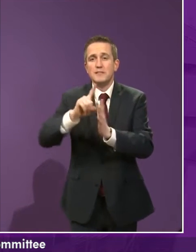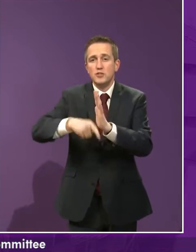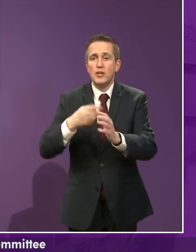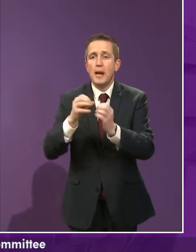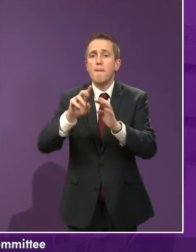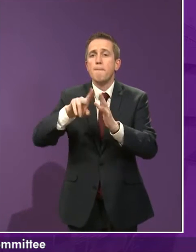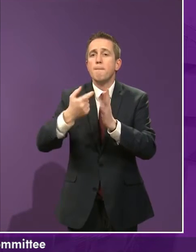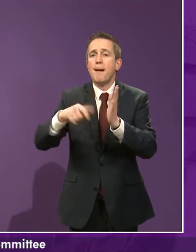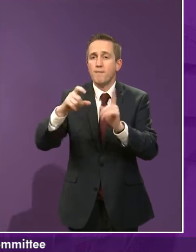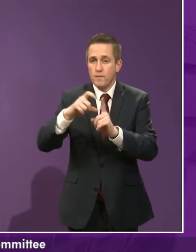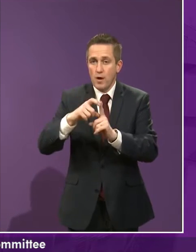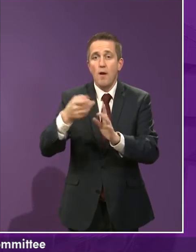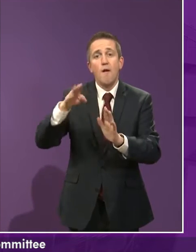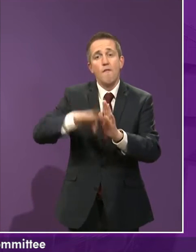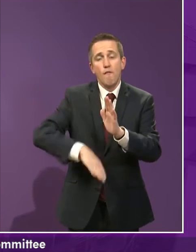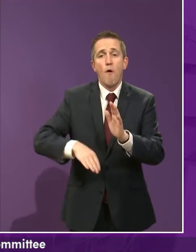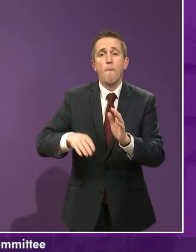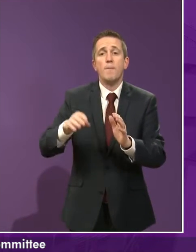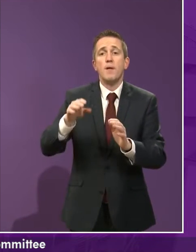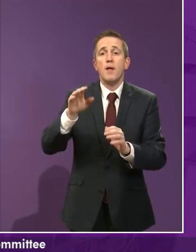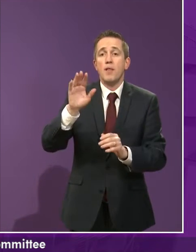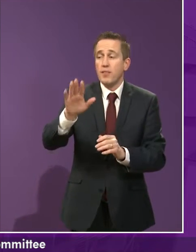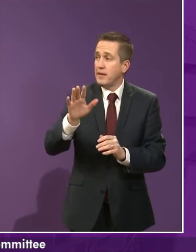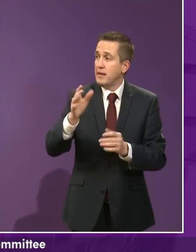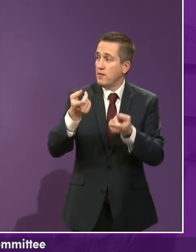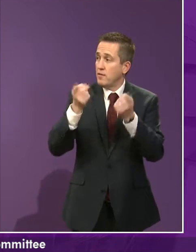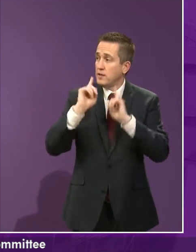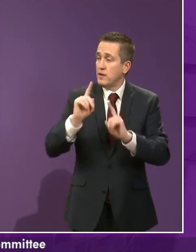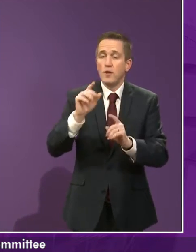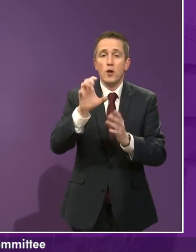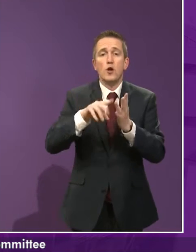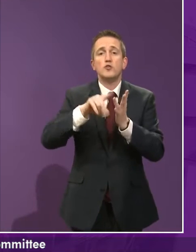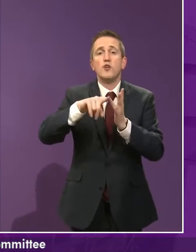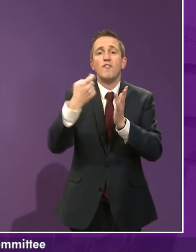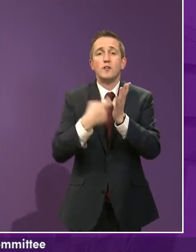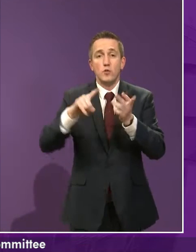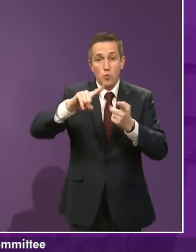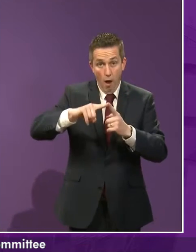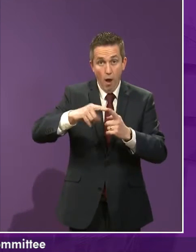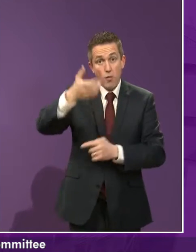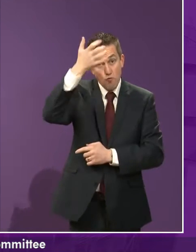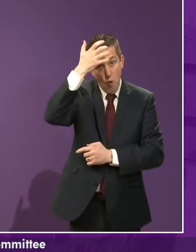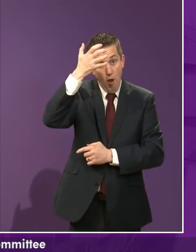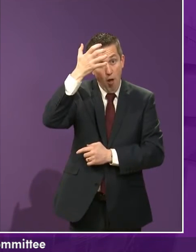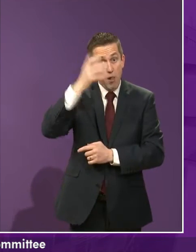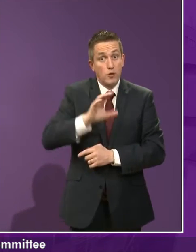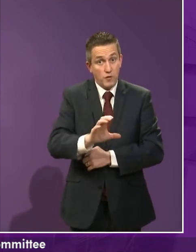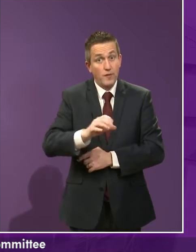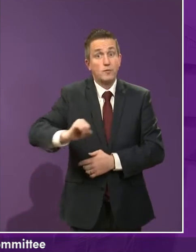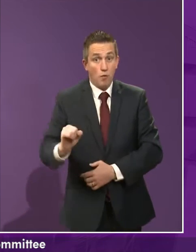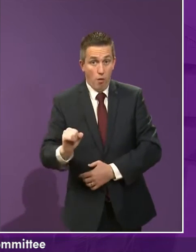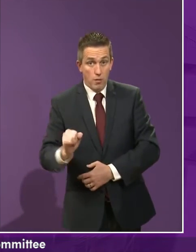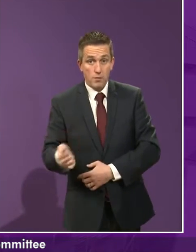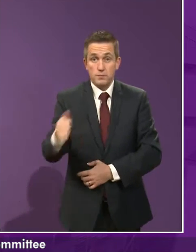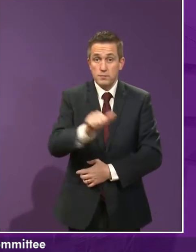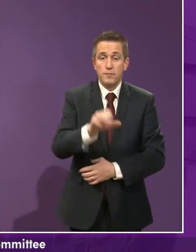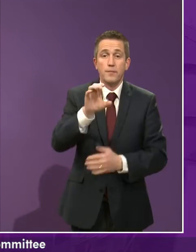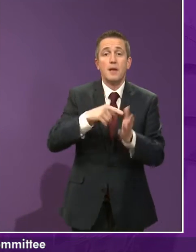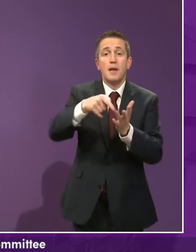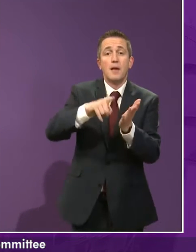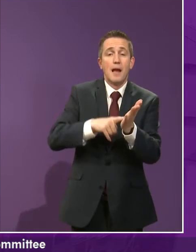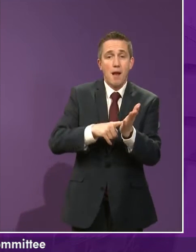who's from the Conservatoire. She's a Conservatoire Counsellor and Disability Advisor from the Royal Conservatoire of Scotland. Carol Baverstock,